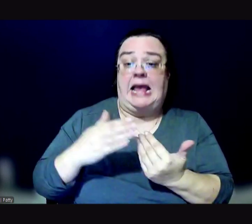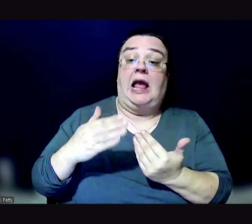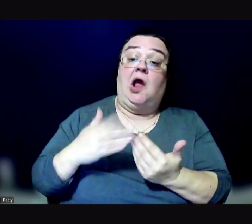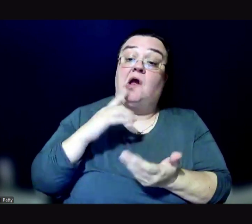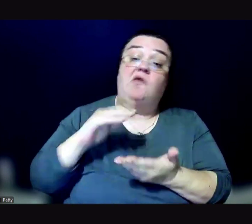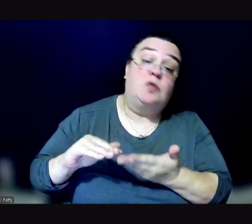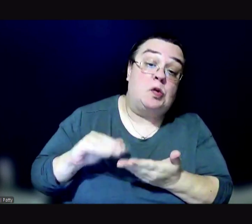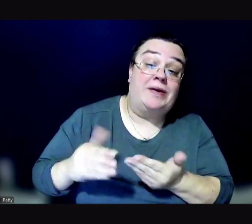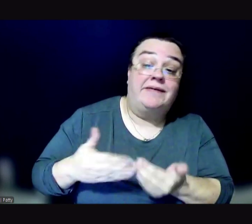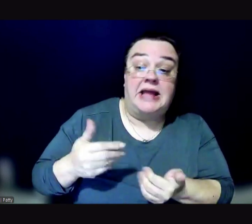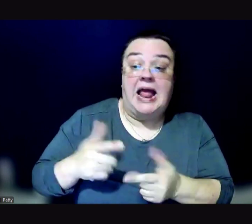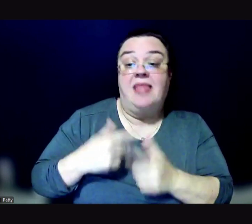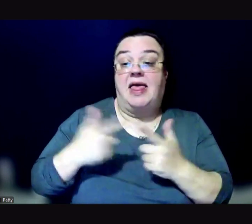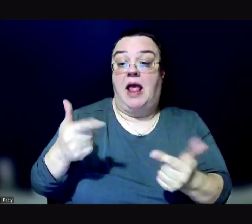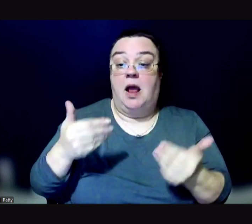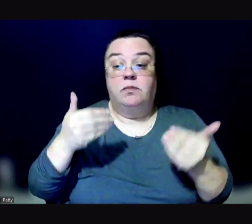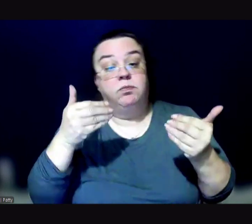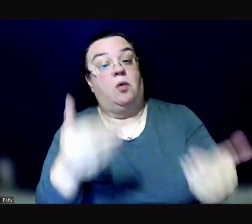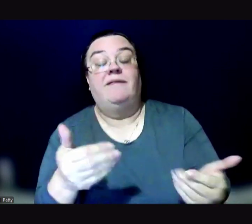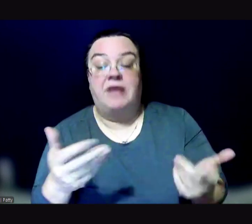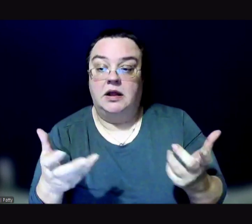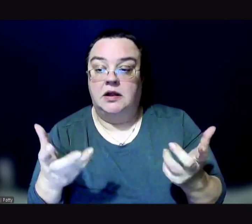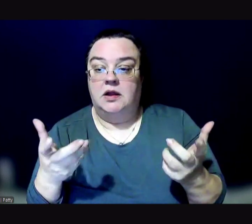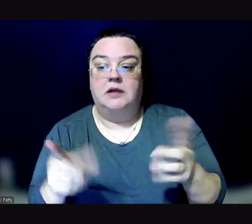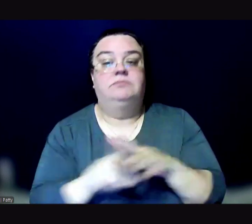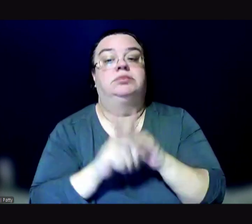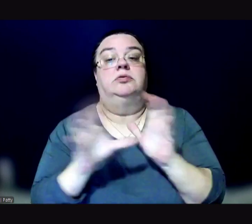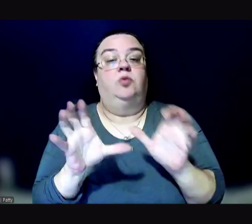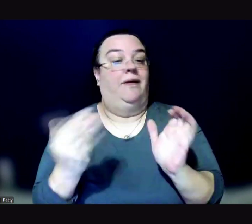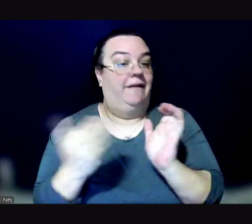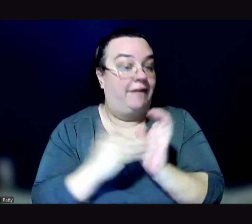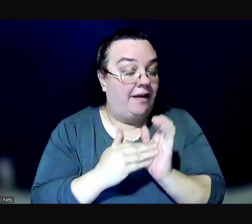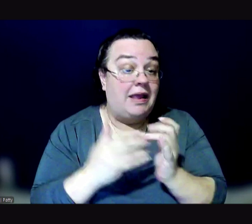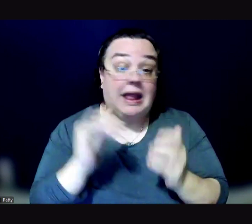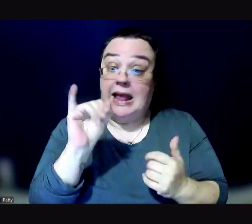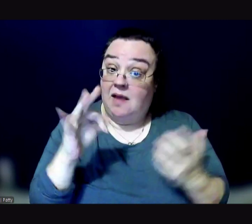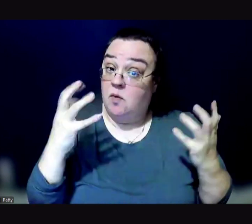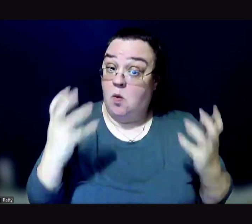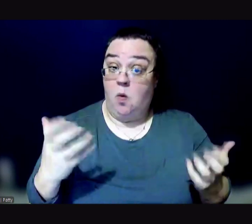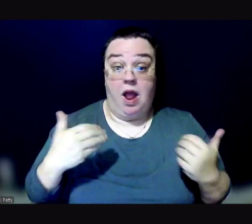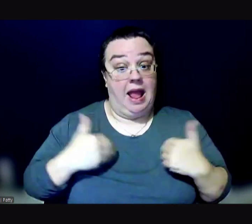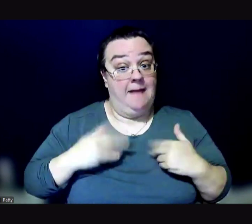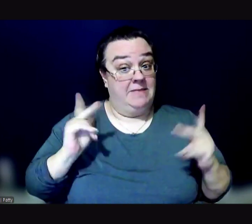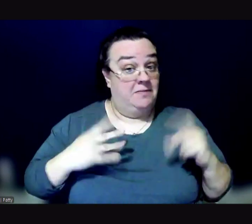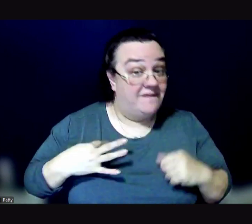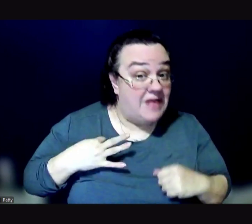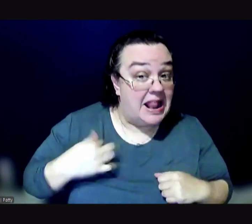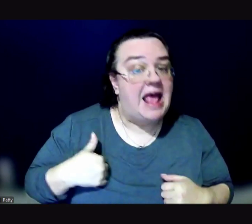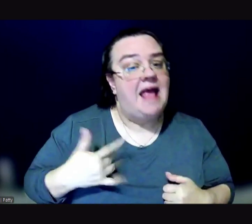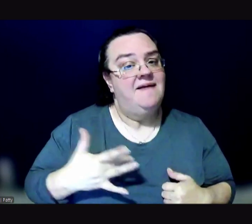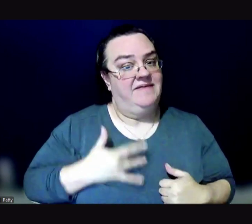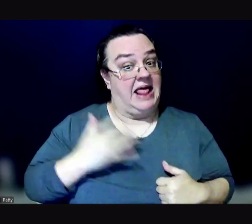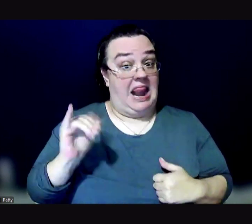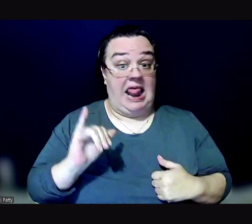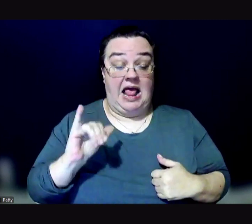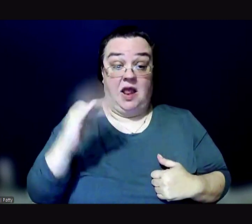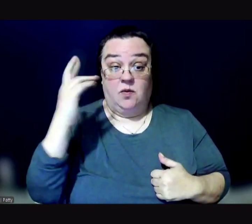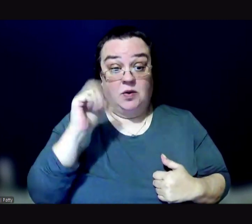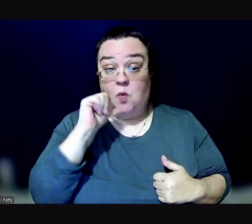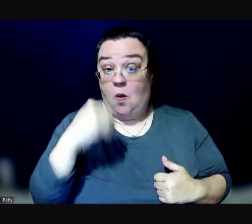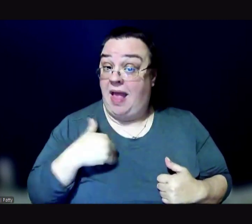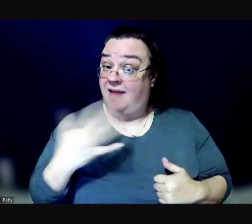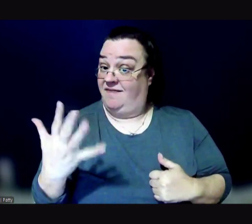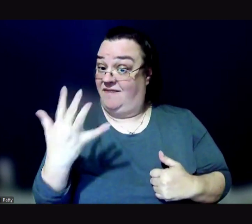then act the same way again. So if we want to have volunteers, I feel like there's a reason why we don't have 5, because people see